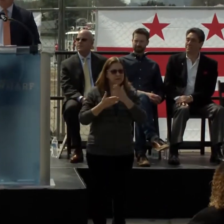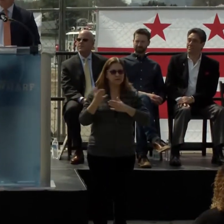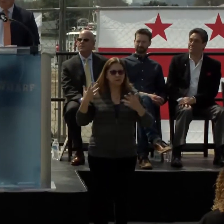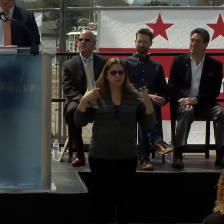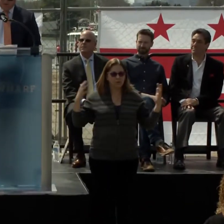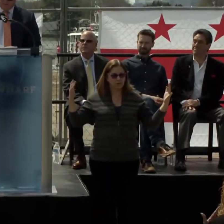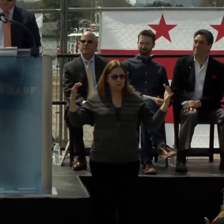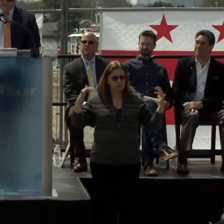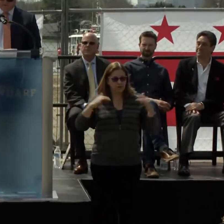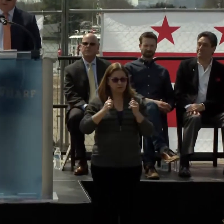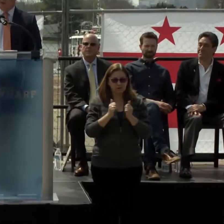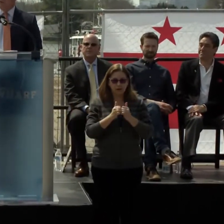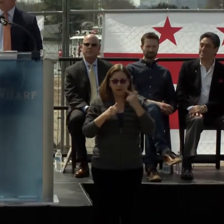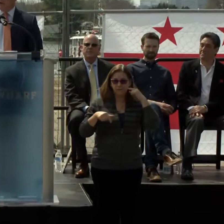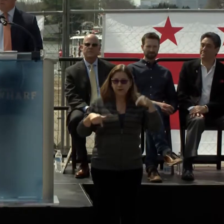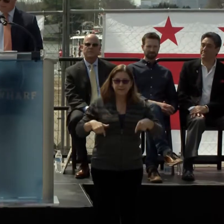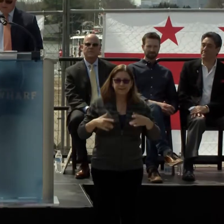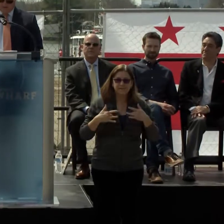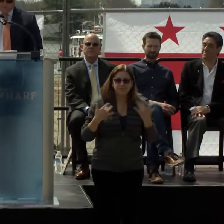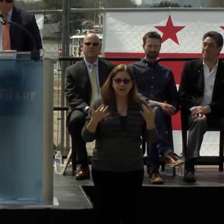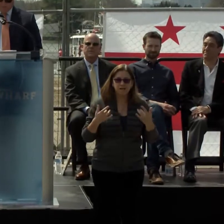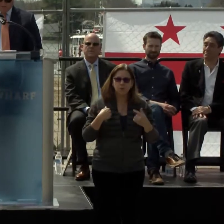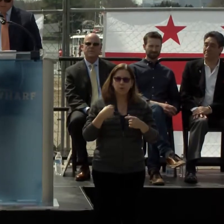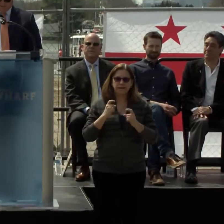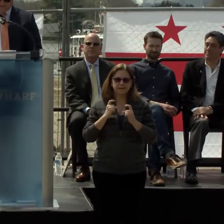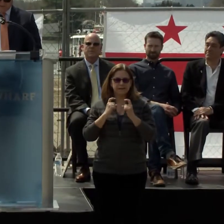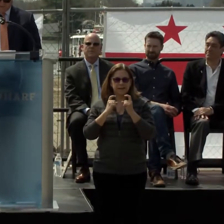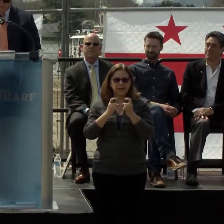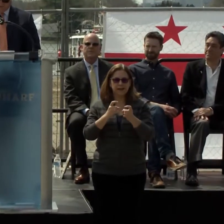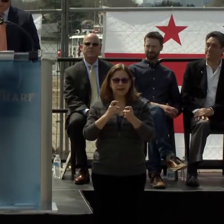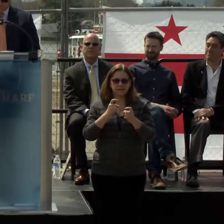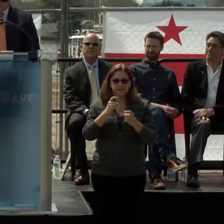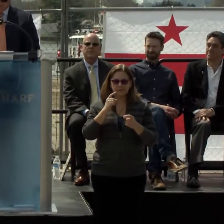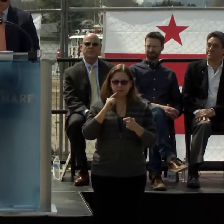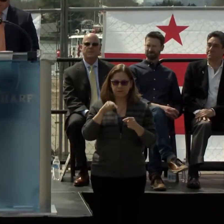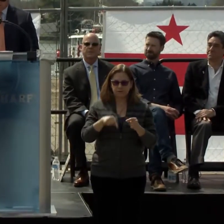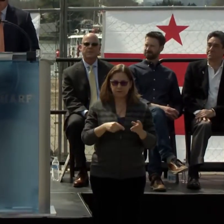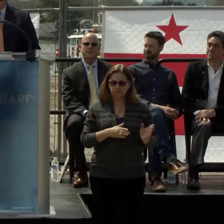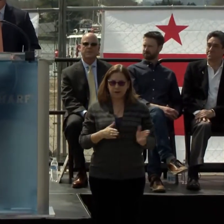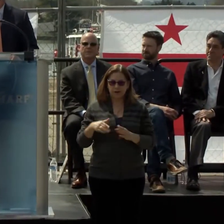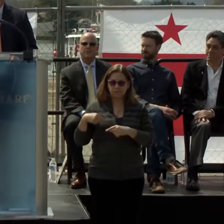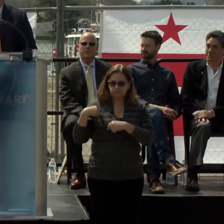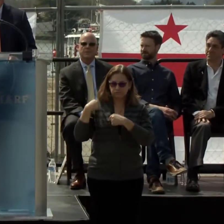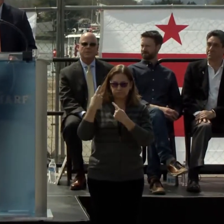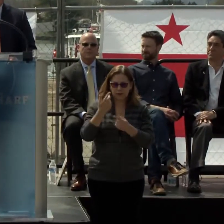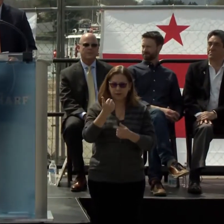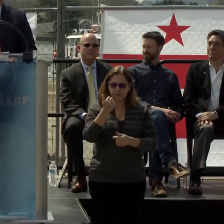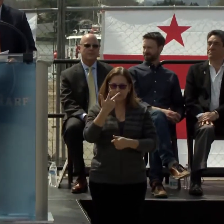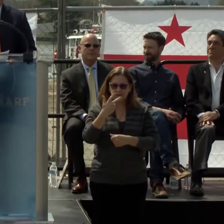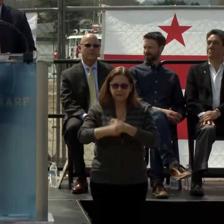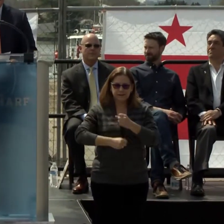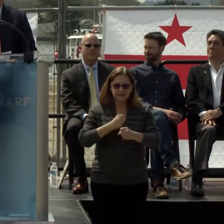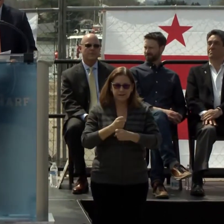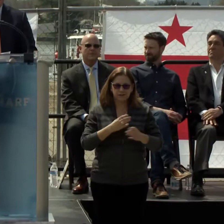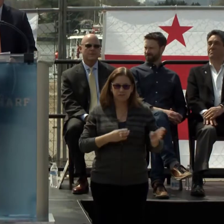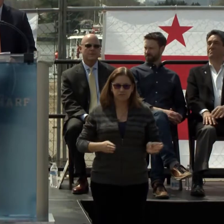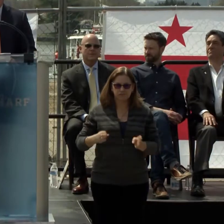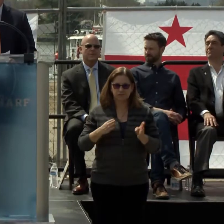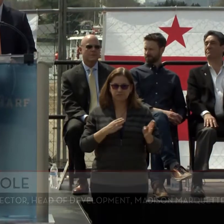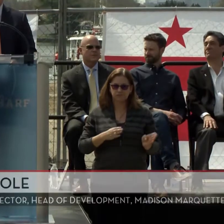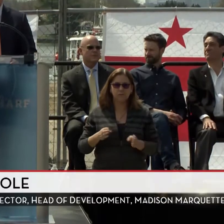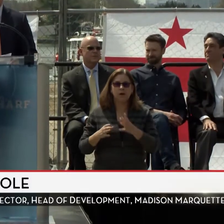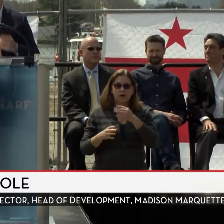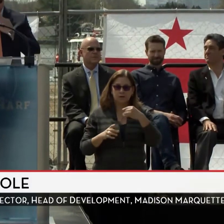to the principles we began with 13 years ago. We will respect the history with which we've been entrusted, and we will work to seek